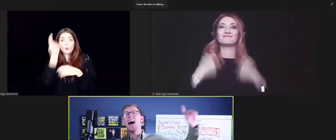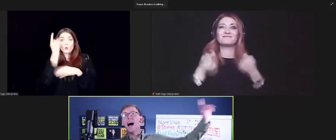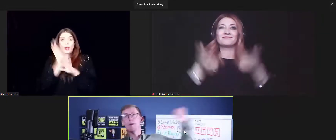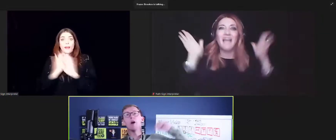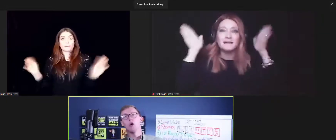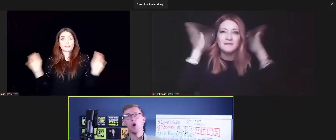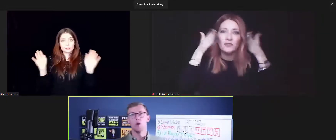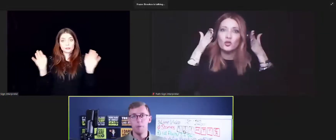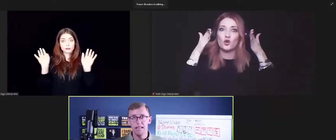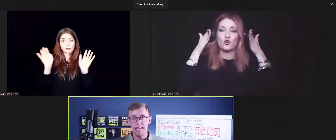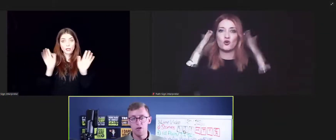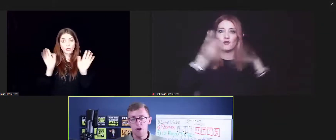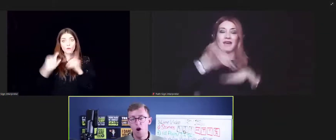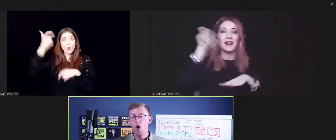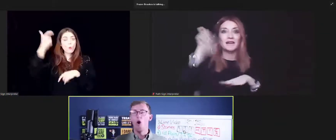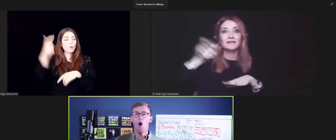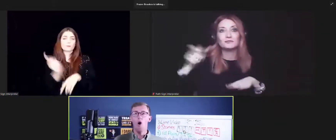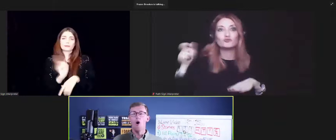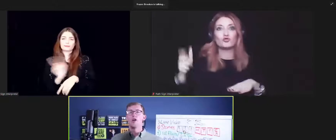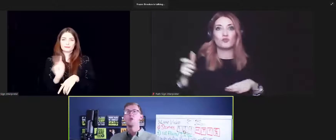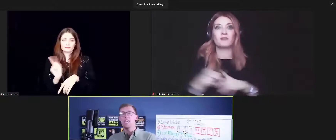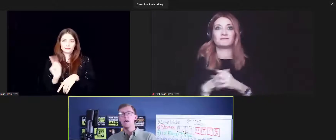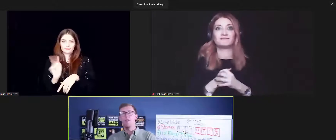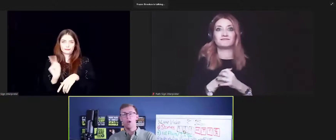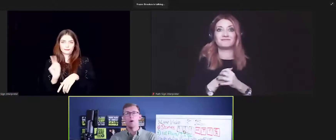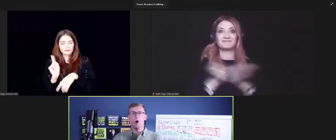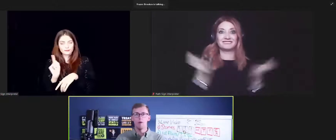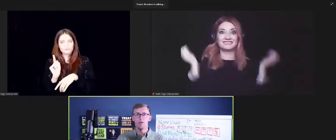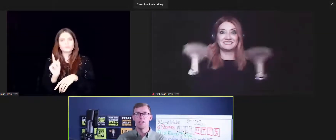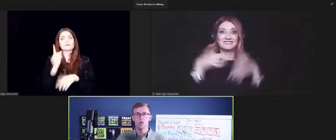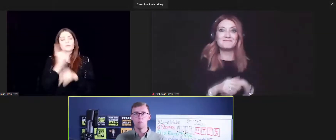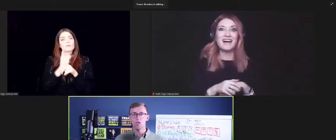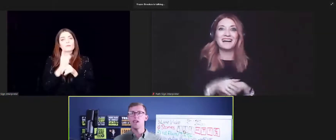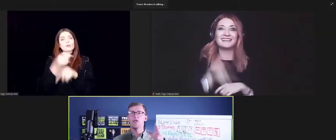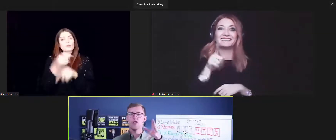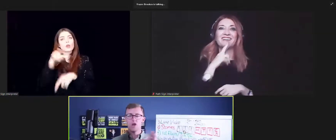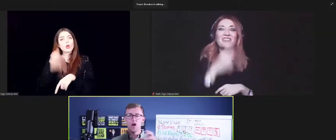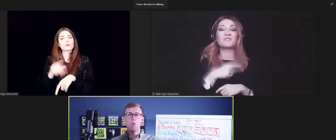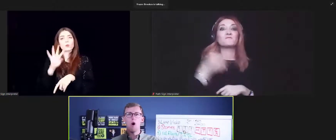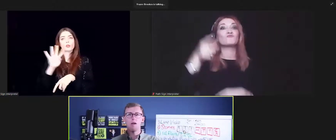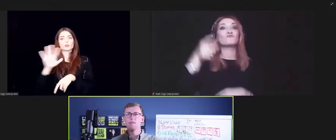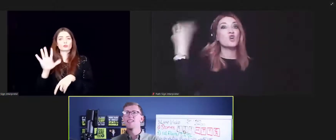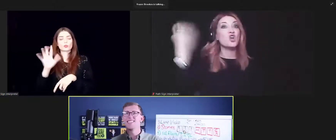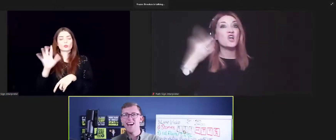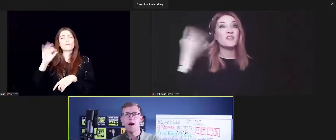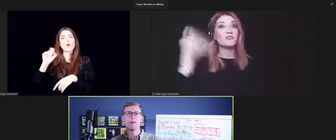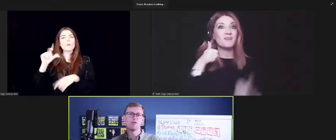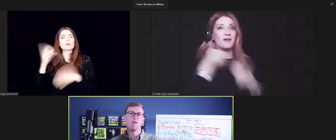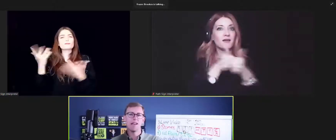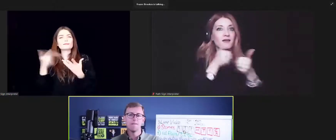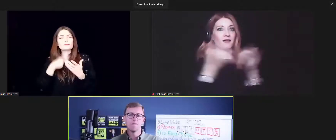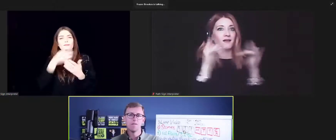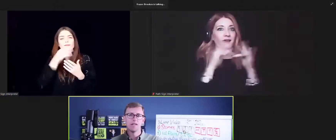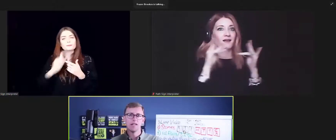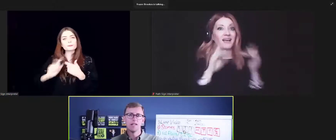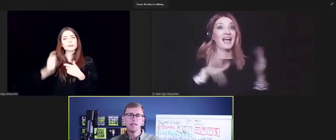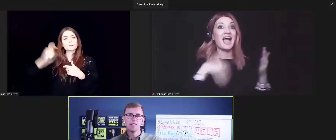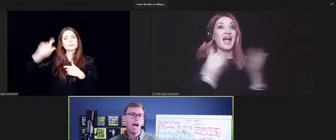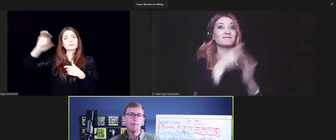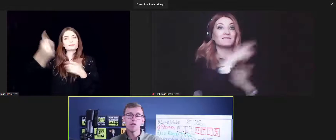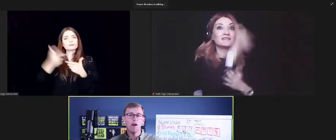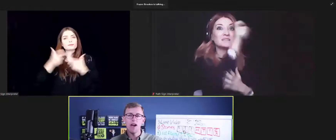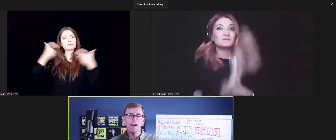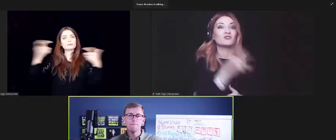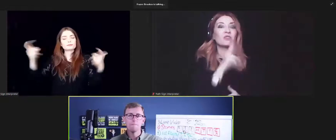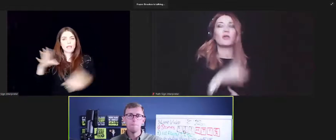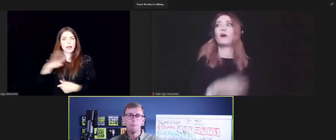again, I'm going to call the police. Or you keep following up until someone says, you know what? Timing's right.